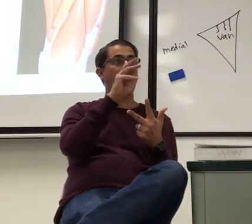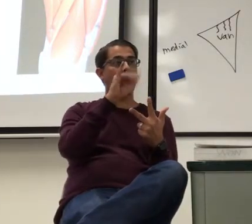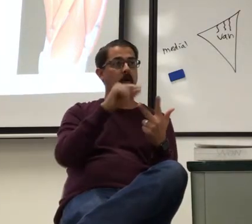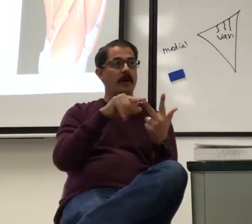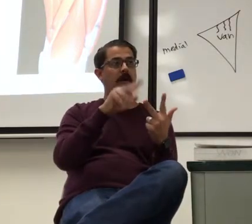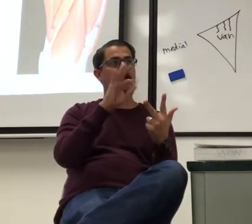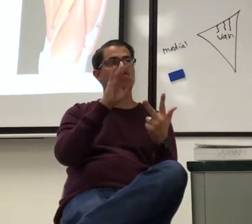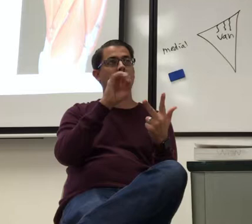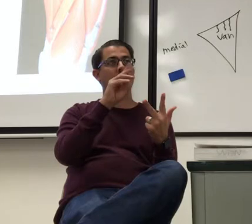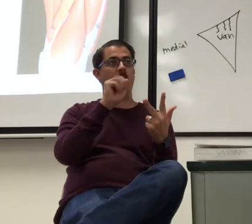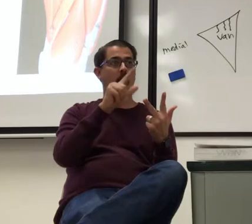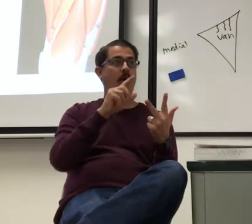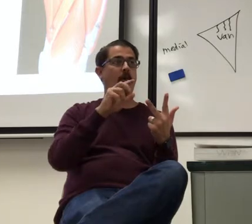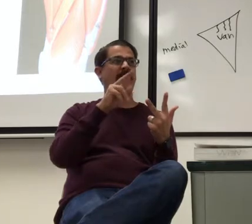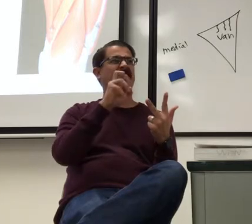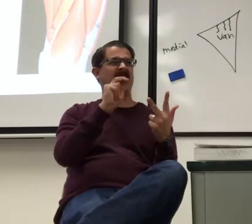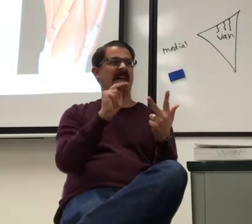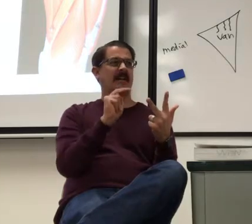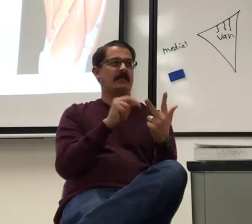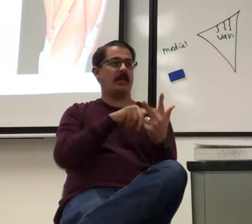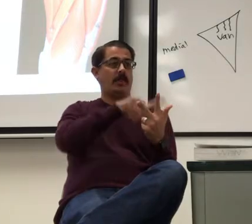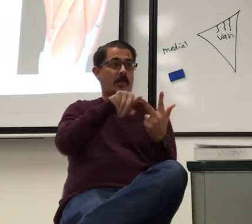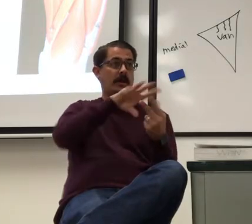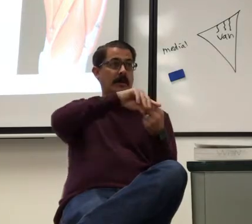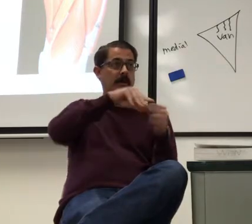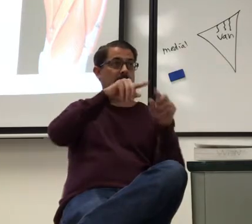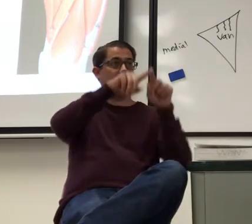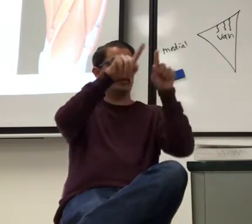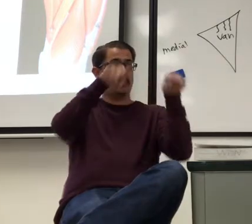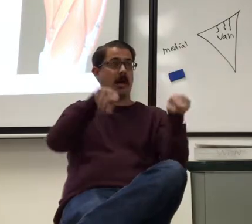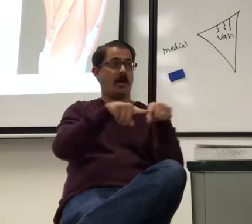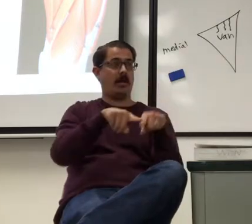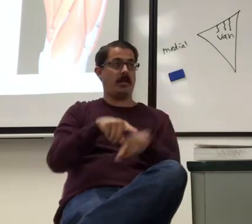structures contained within the triangle there. Now the borders of the triangle